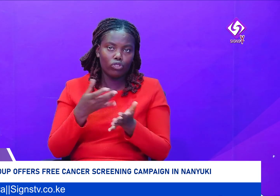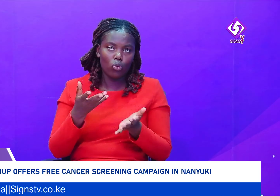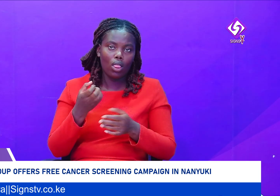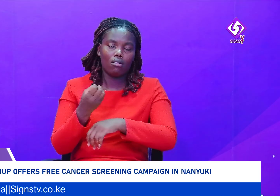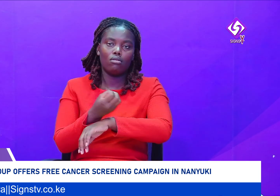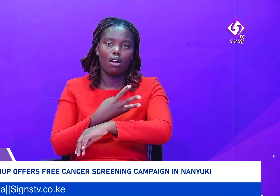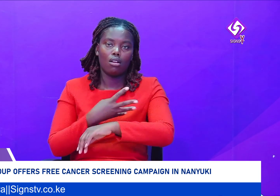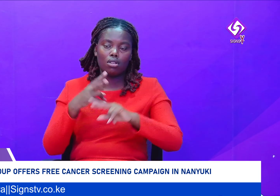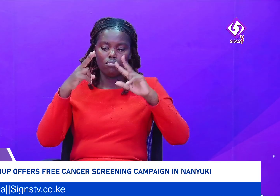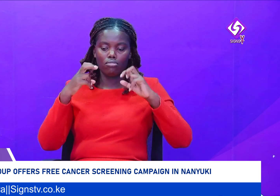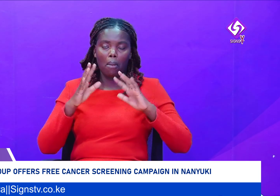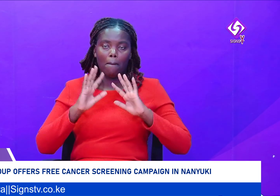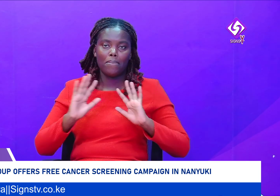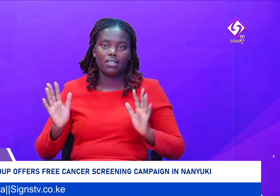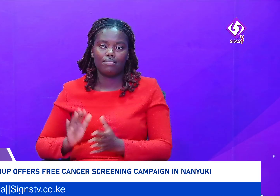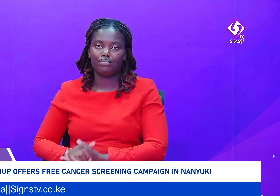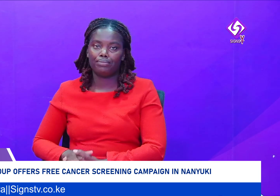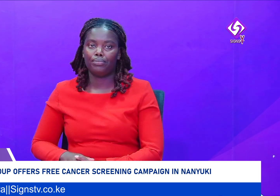associated with late-stage cancer diagnosis.